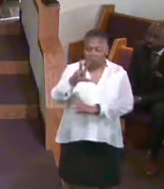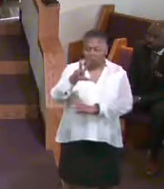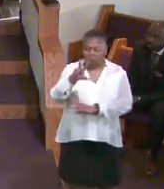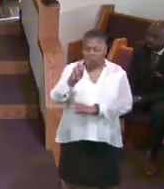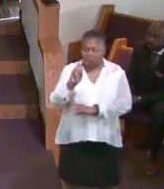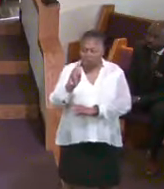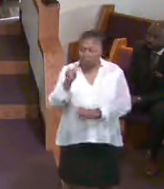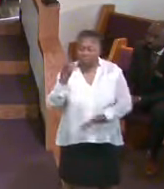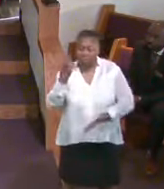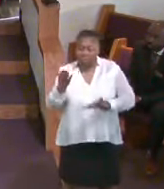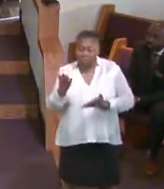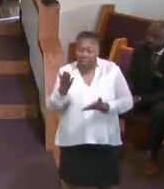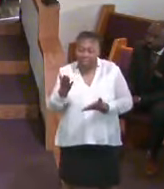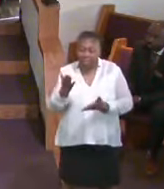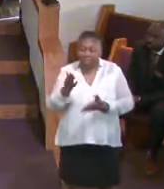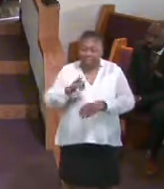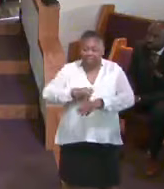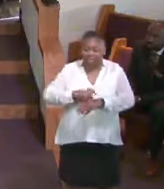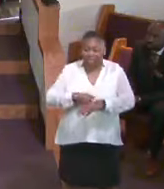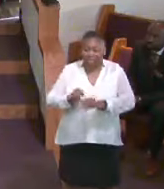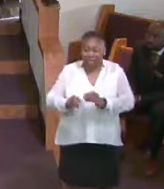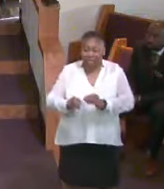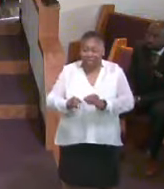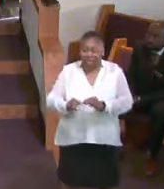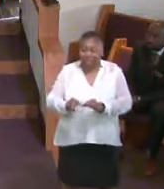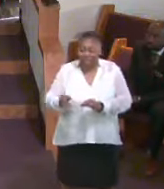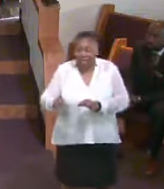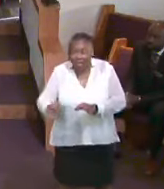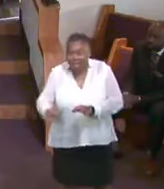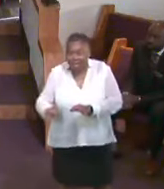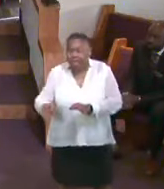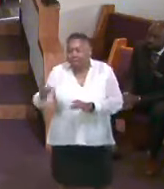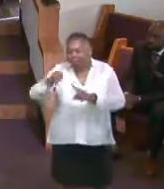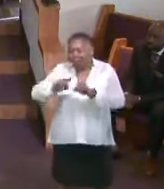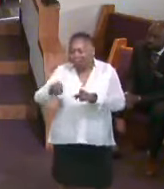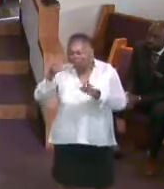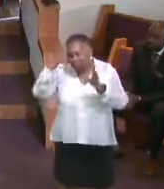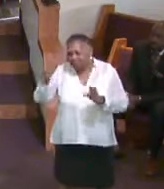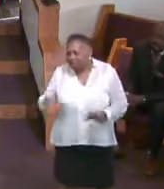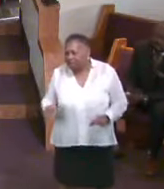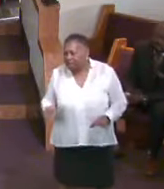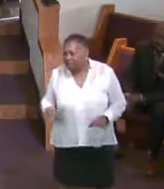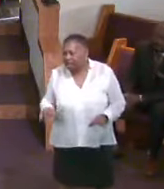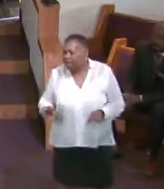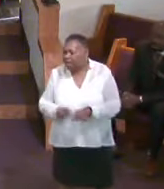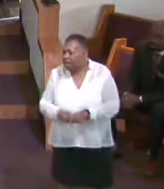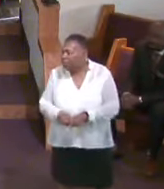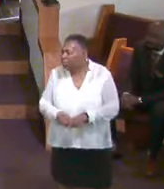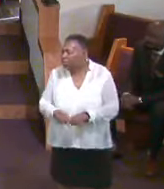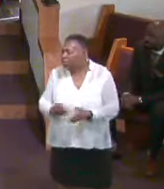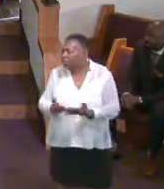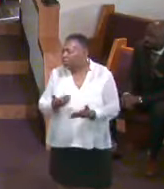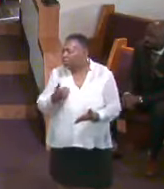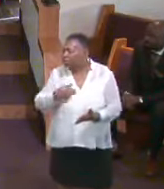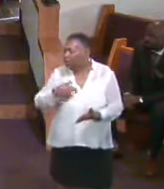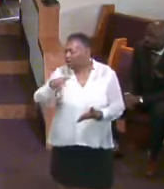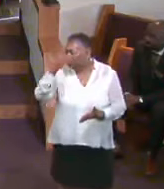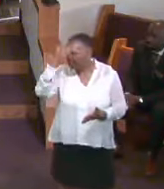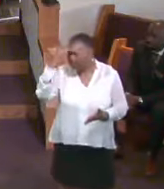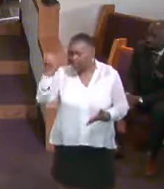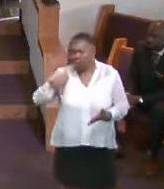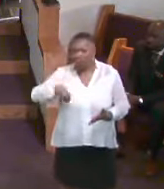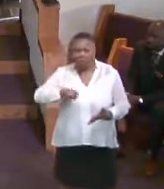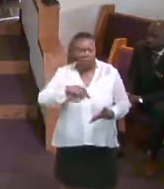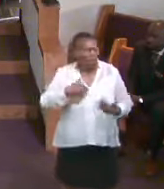some time lag, but you can decide on how you want to do it with the training. Also, just before I forget,